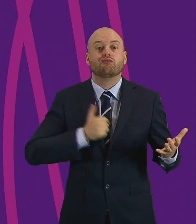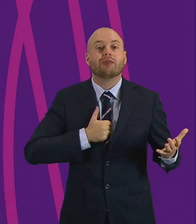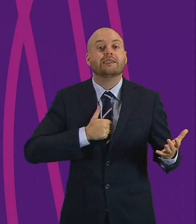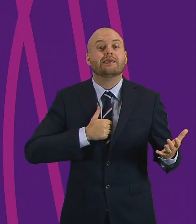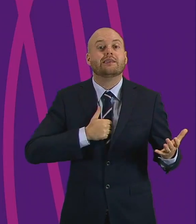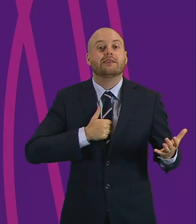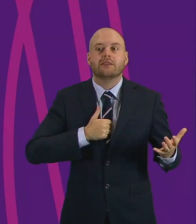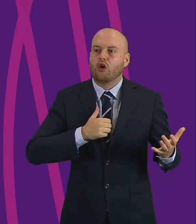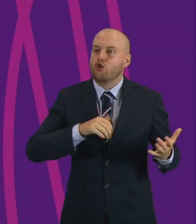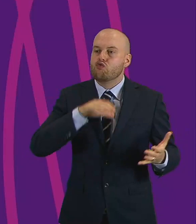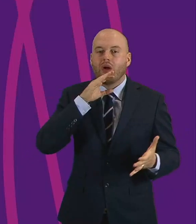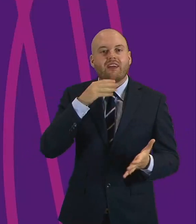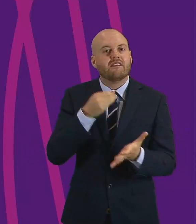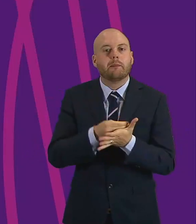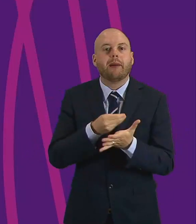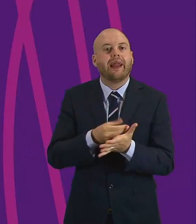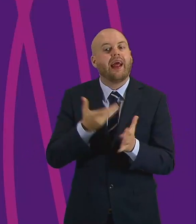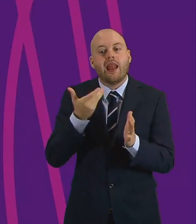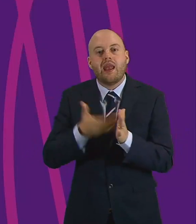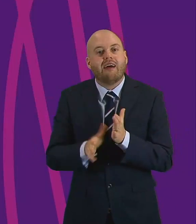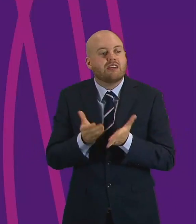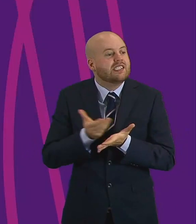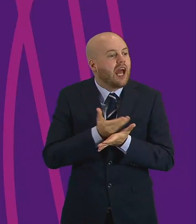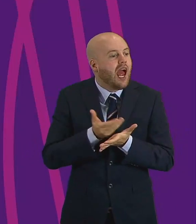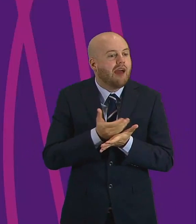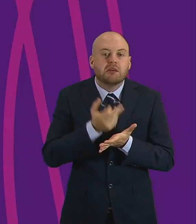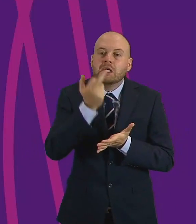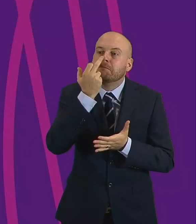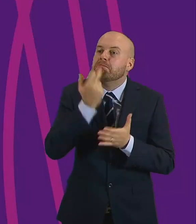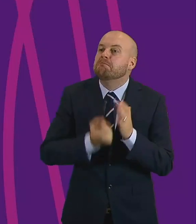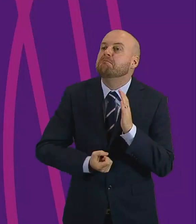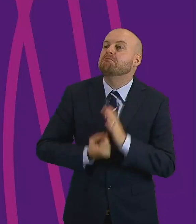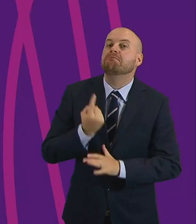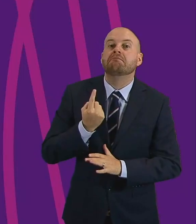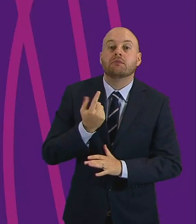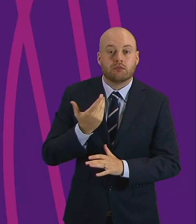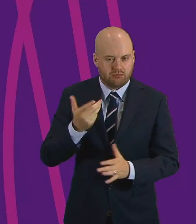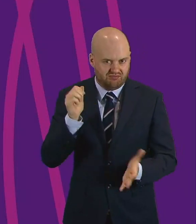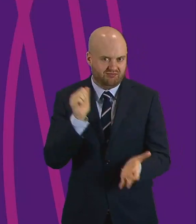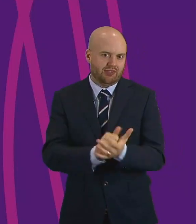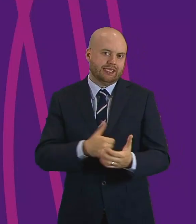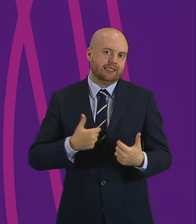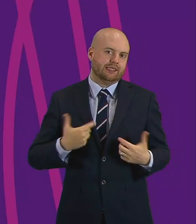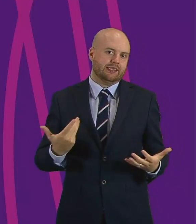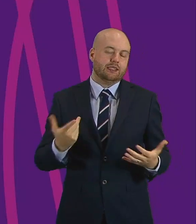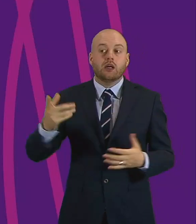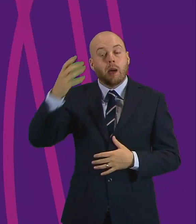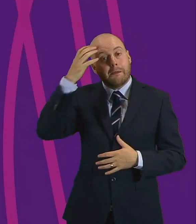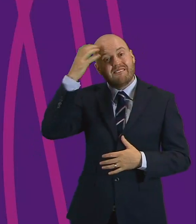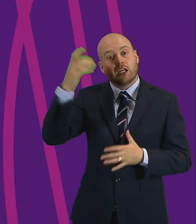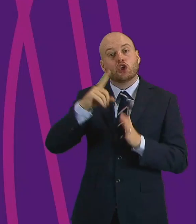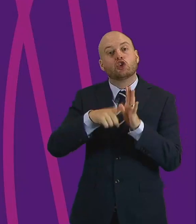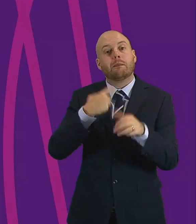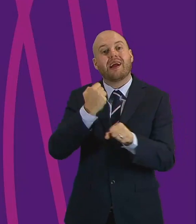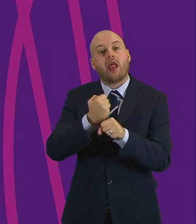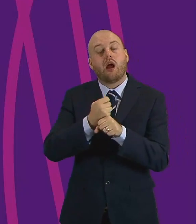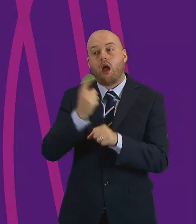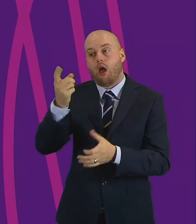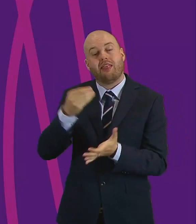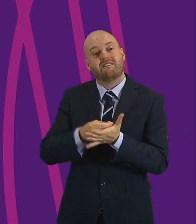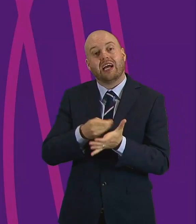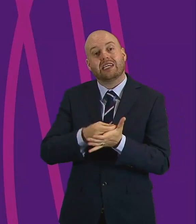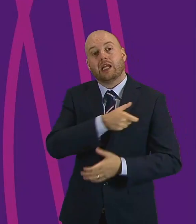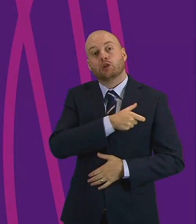pouring. And this is echoed by businesses and academics alike. Professor Jim Gallagher at the Finance Committee a fortnight